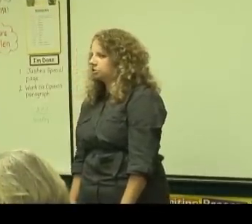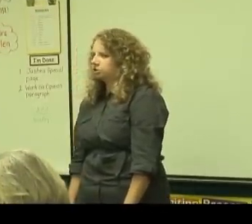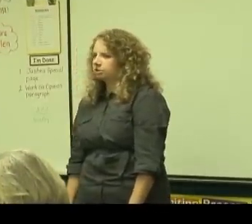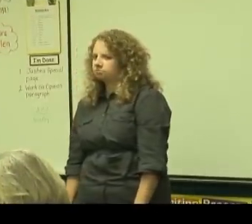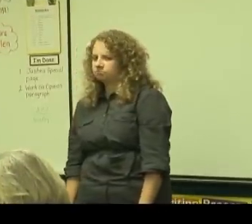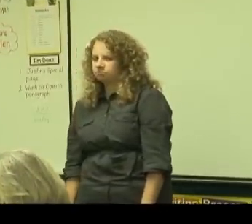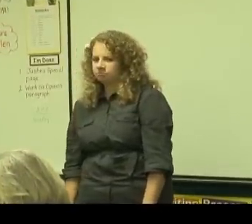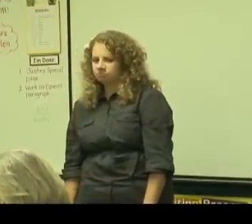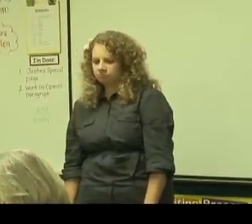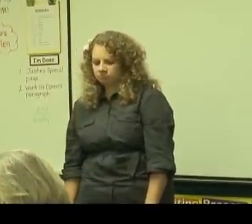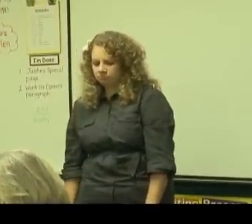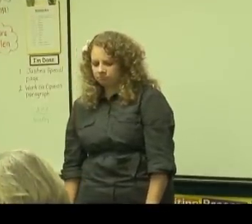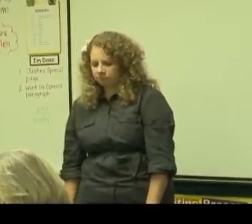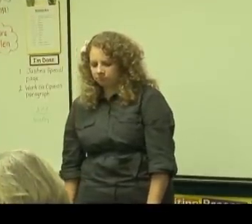learned?